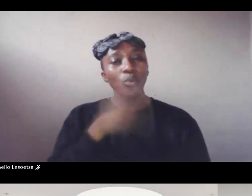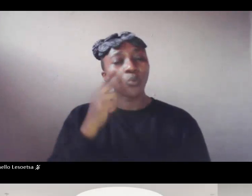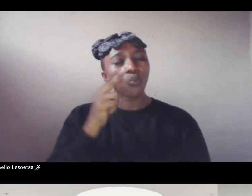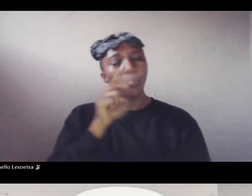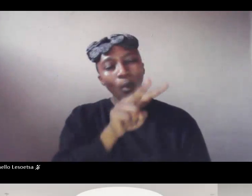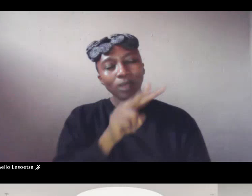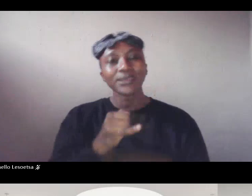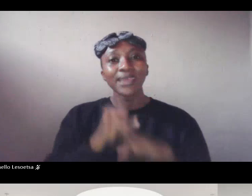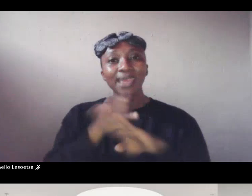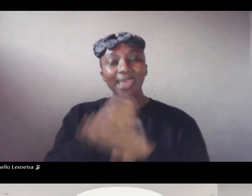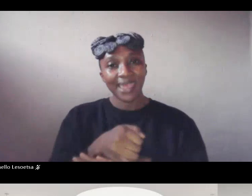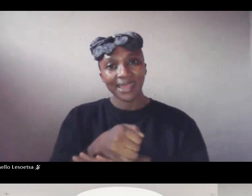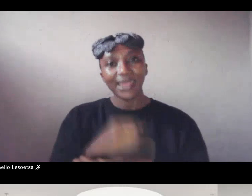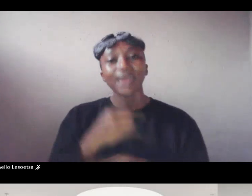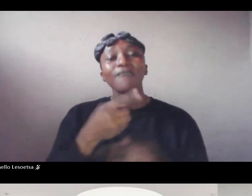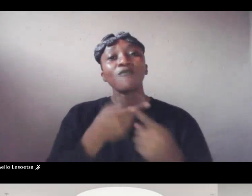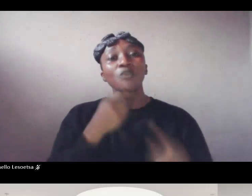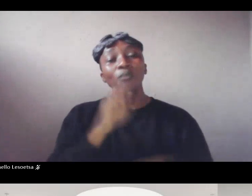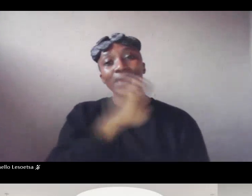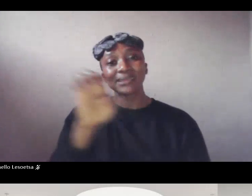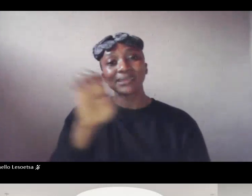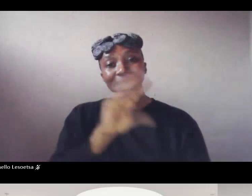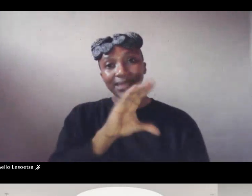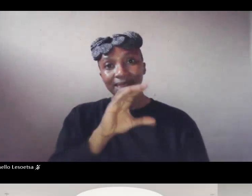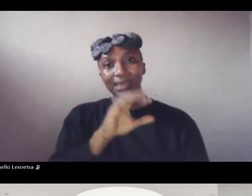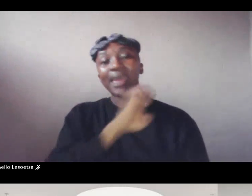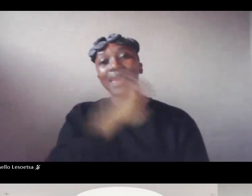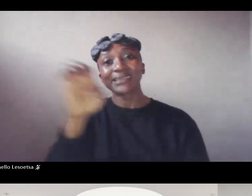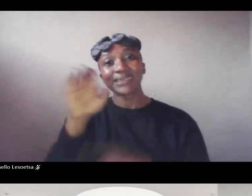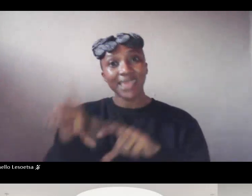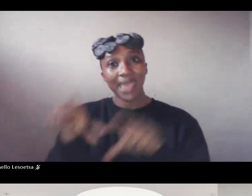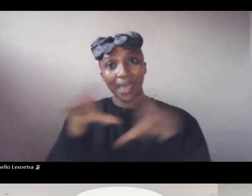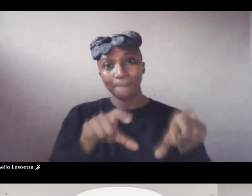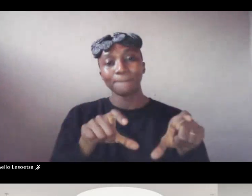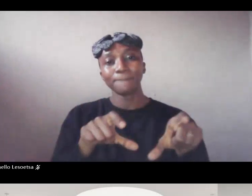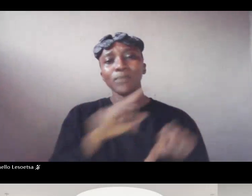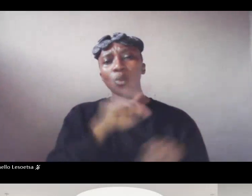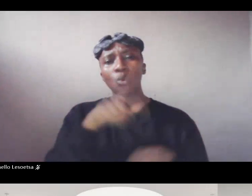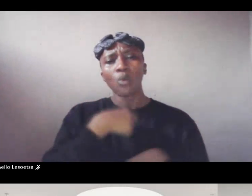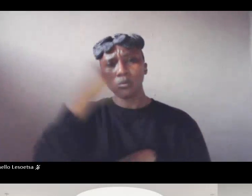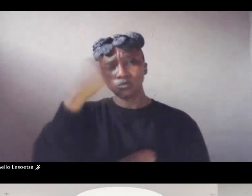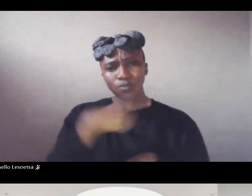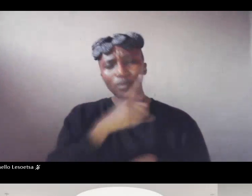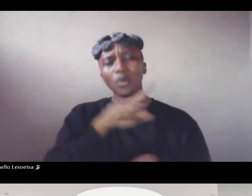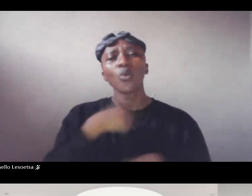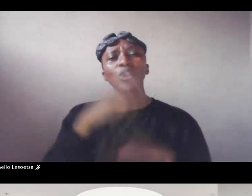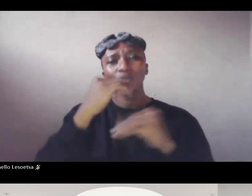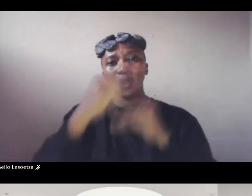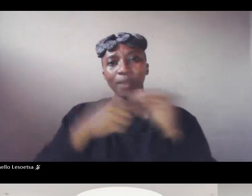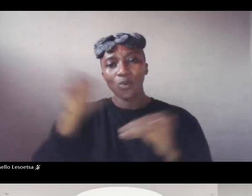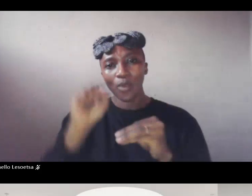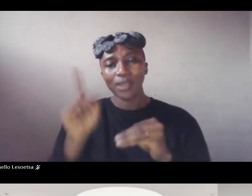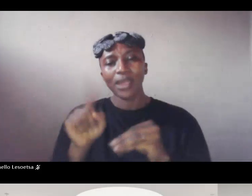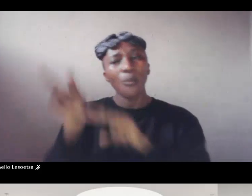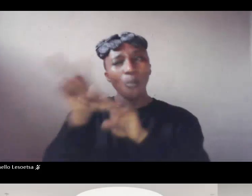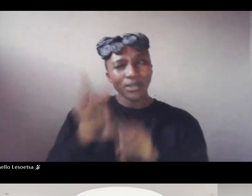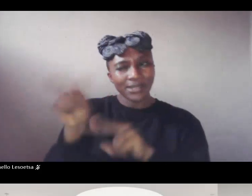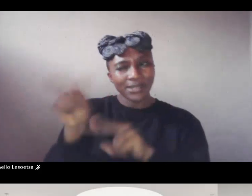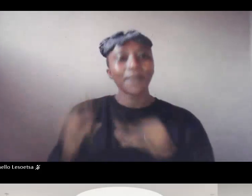week 1 from the Eastern Cape, which made all of us sad. We spoke about monitoring mechanisms, because if